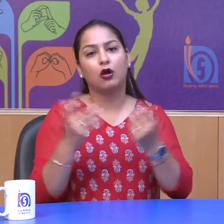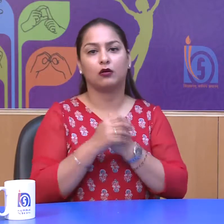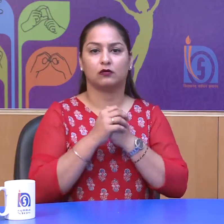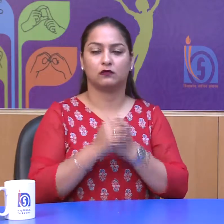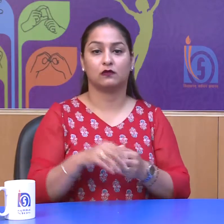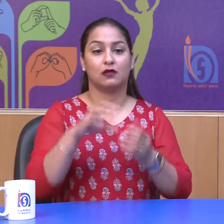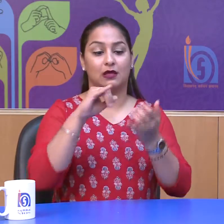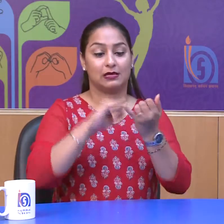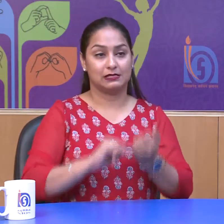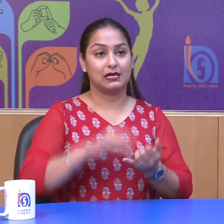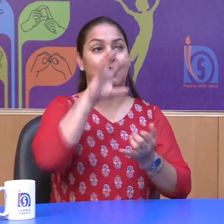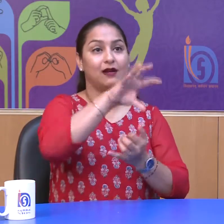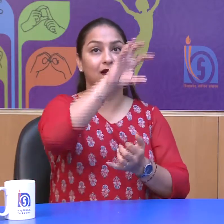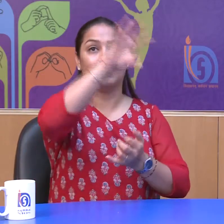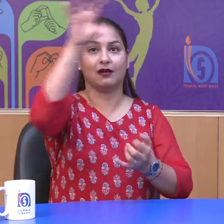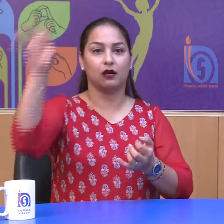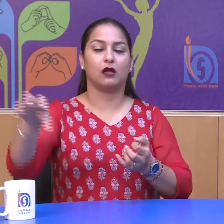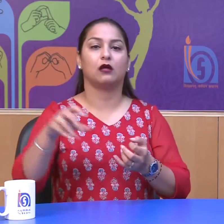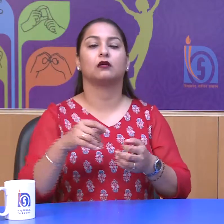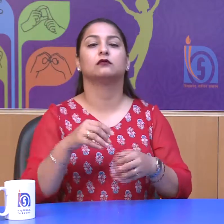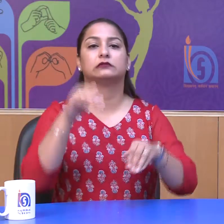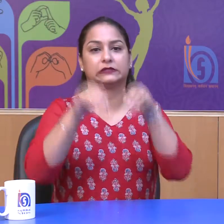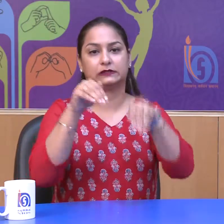state legislative assemblies.